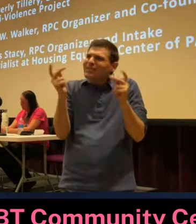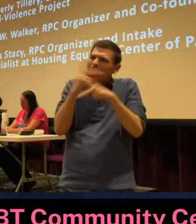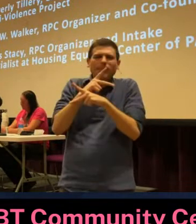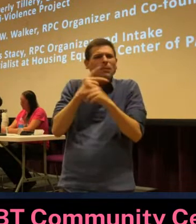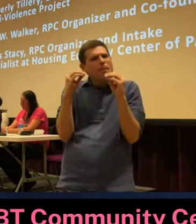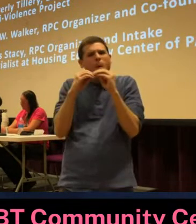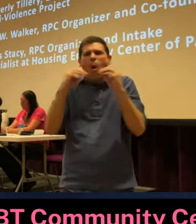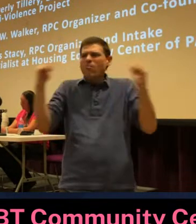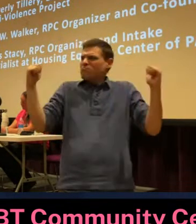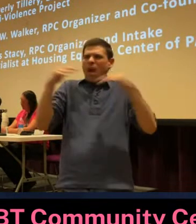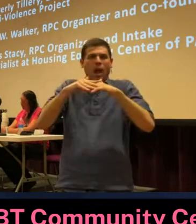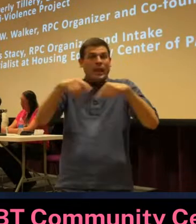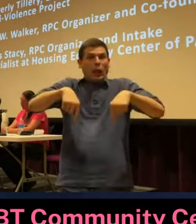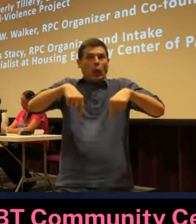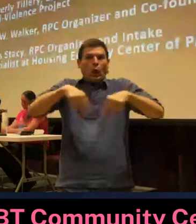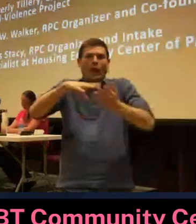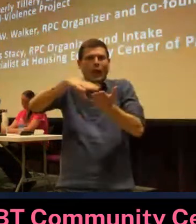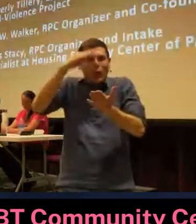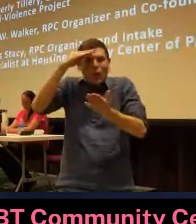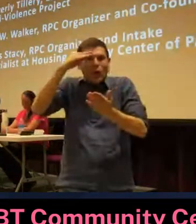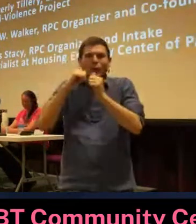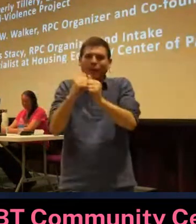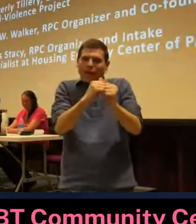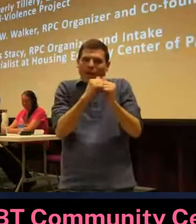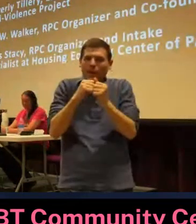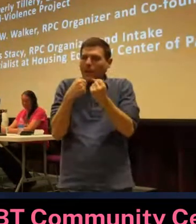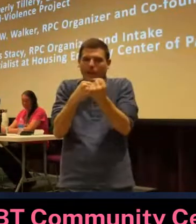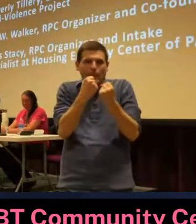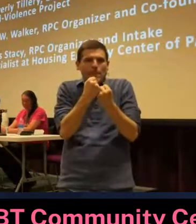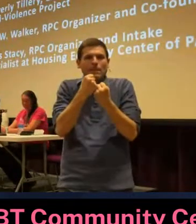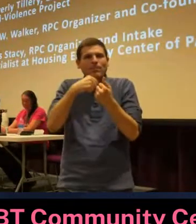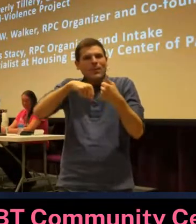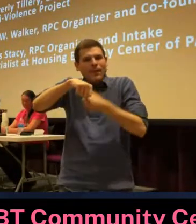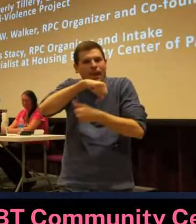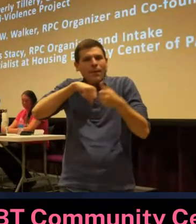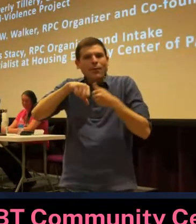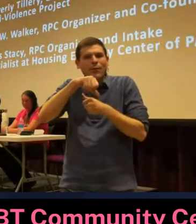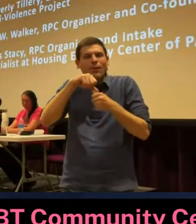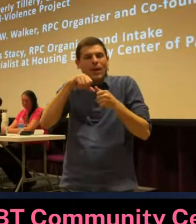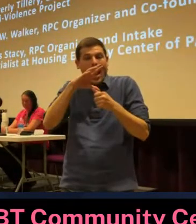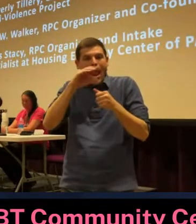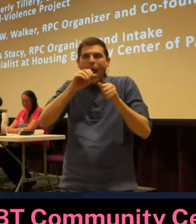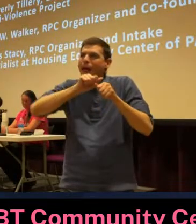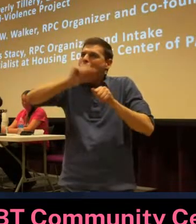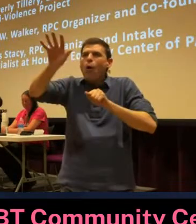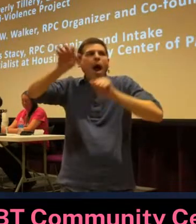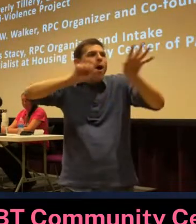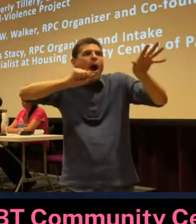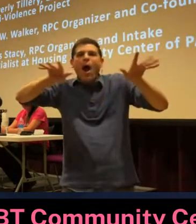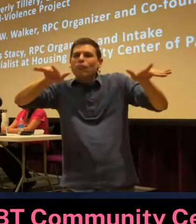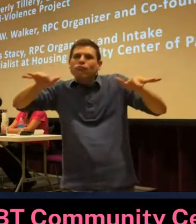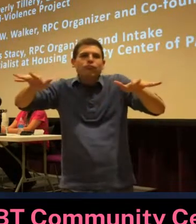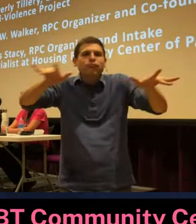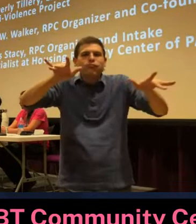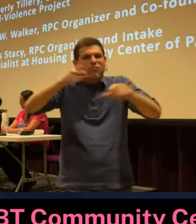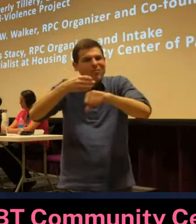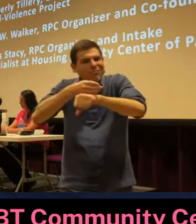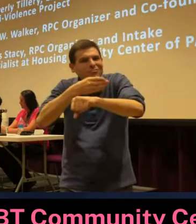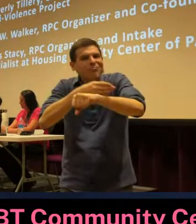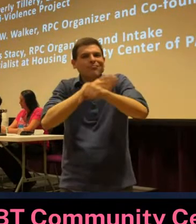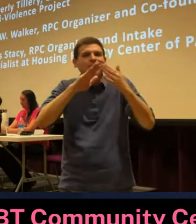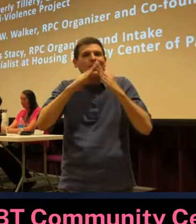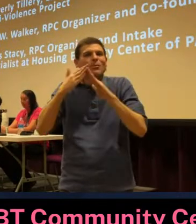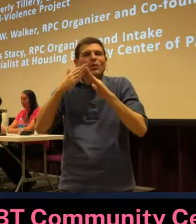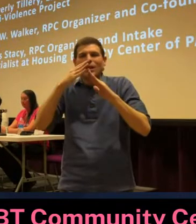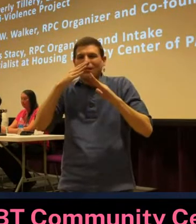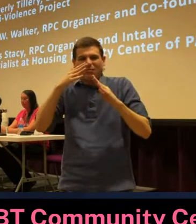are working in a united, concerted way to really be looking at and thinking